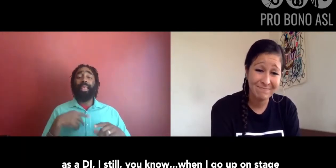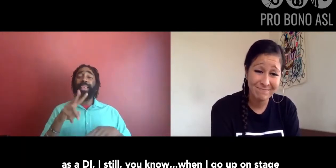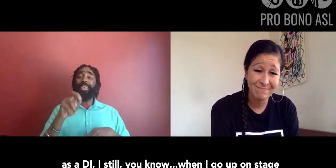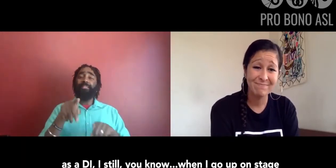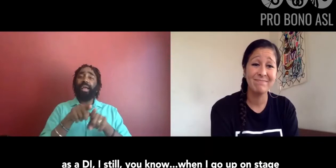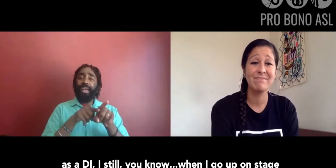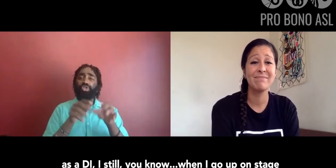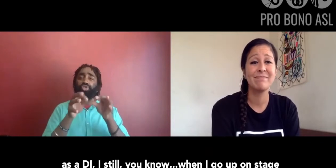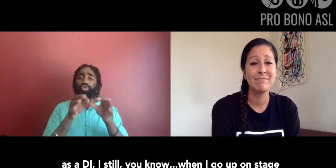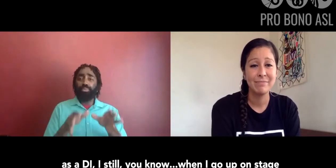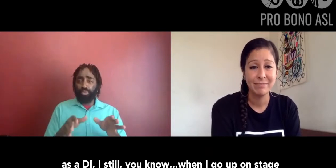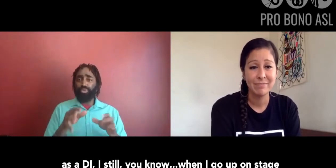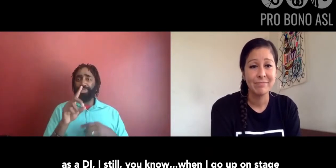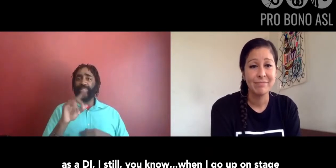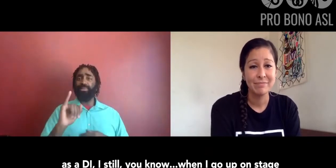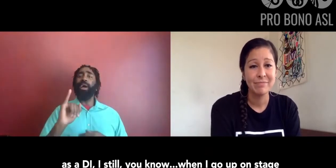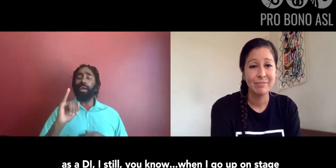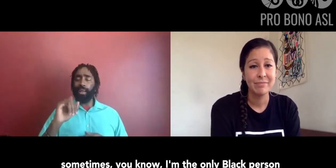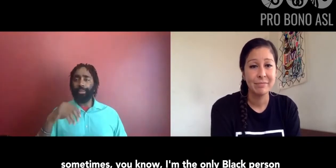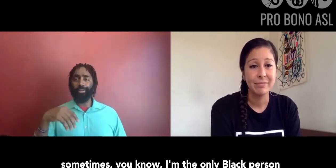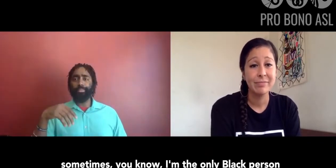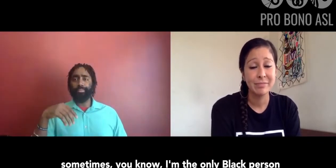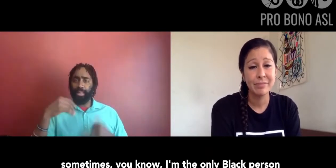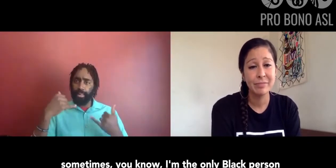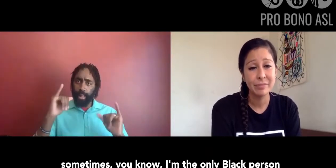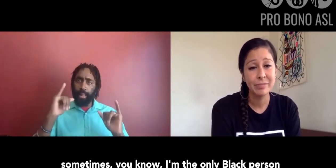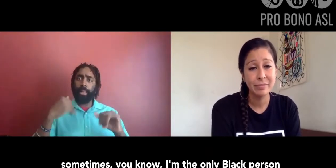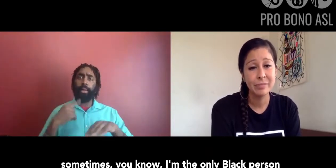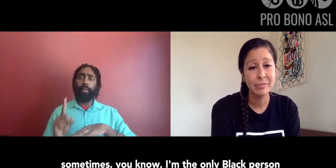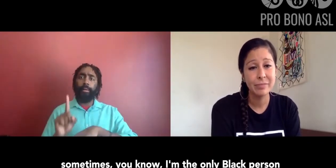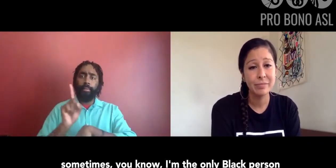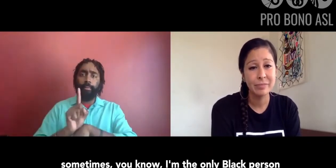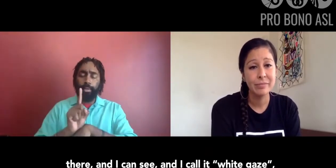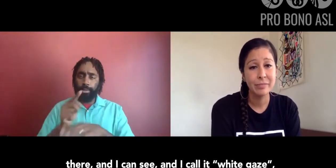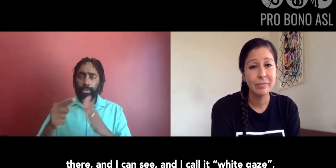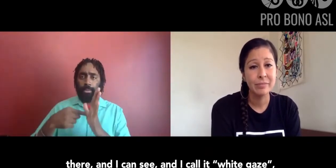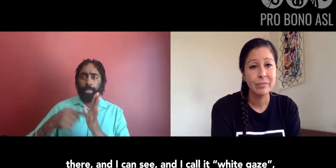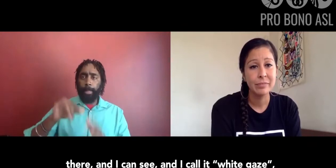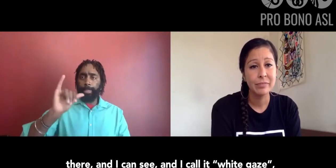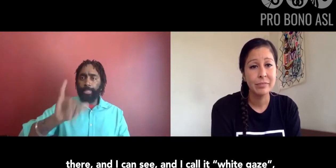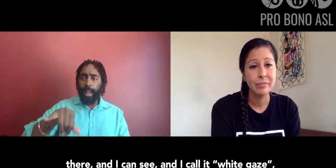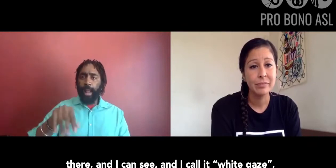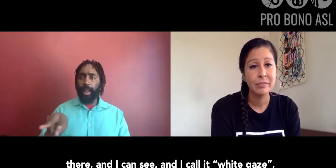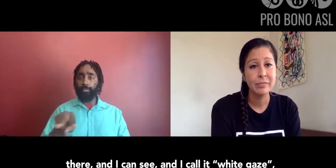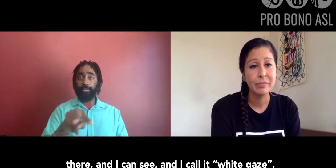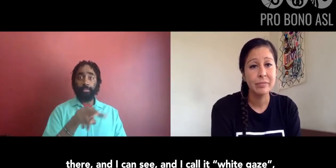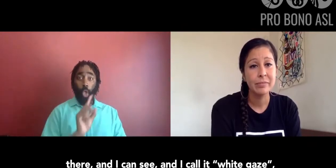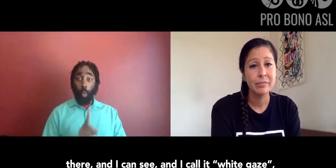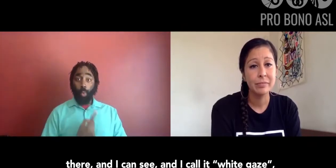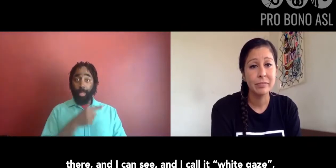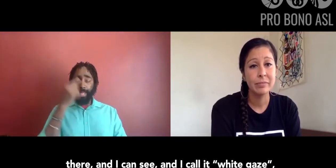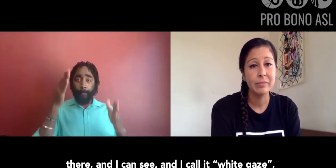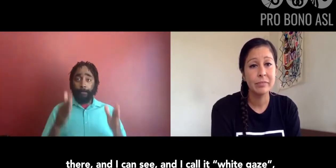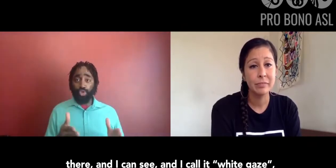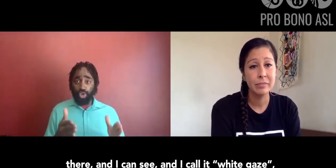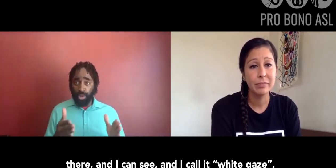DI, still, when I go up on stage, sometimes, I'm the only Black person there, and I can see,